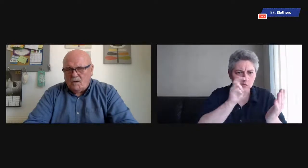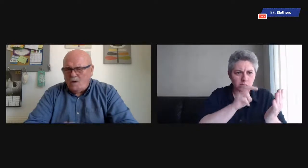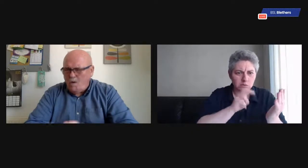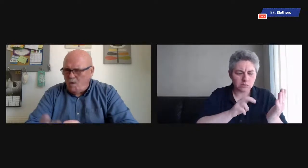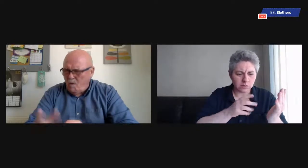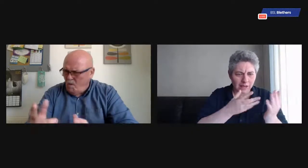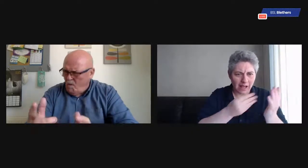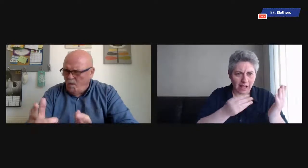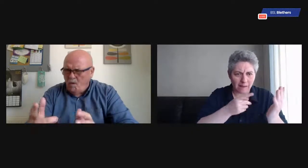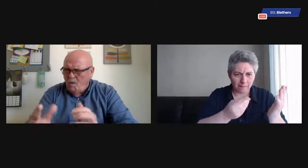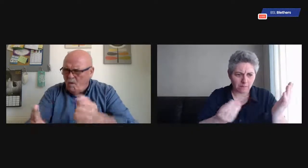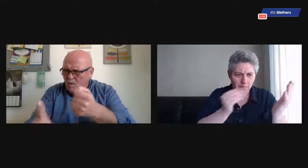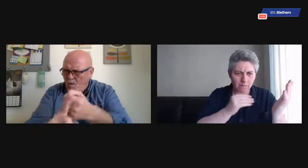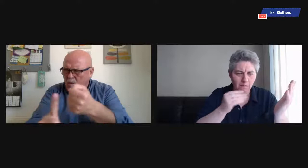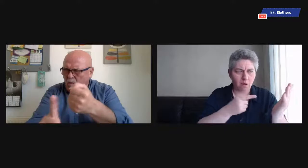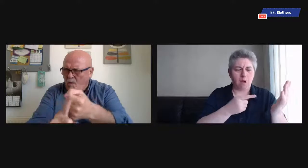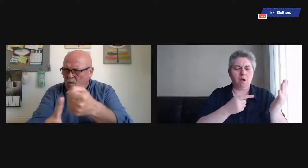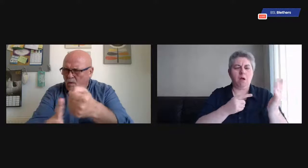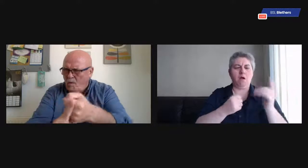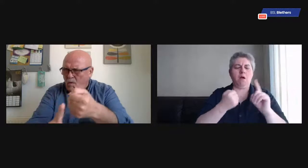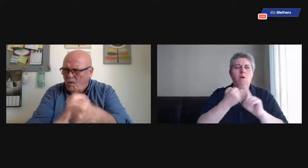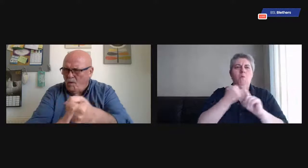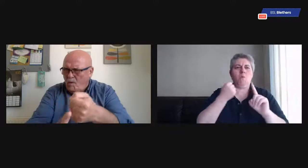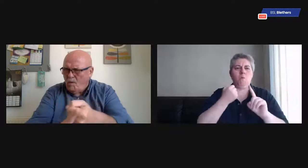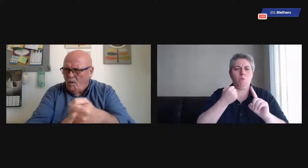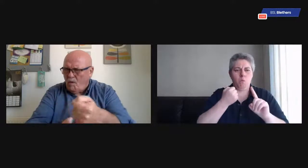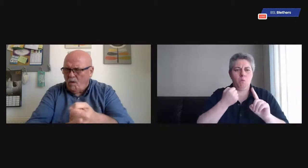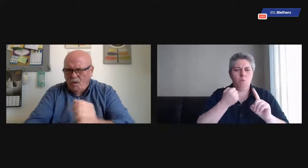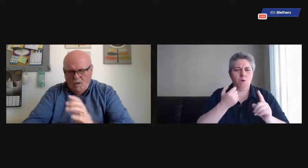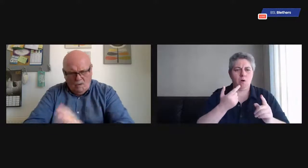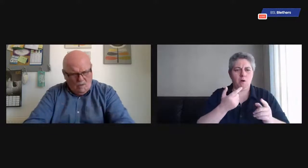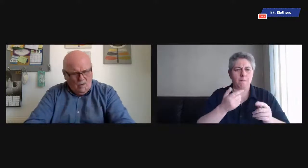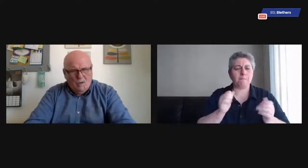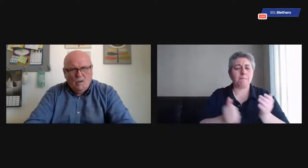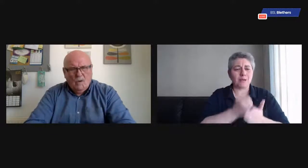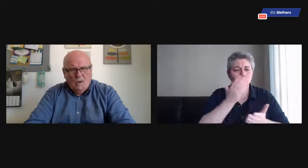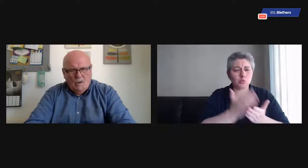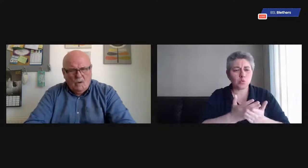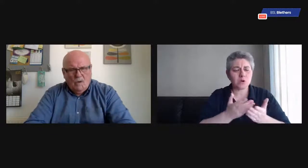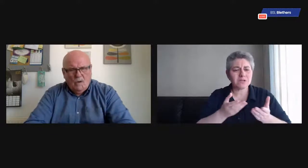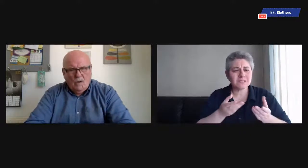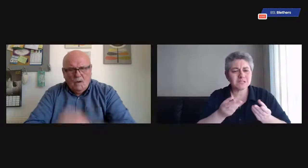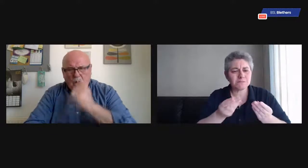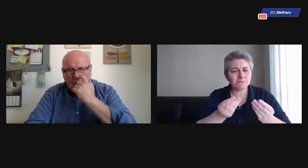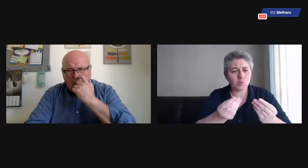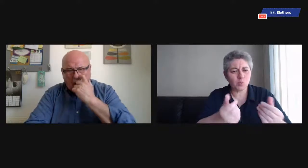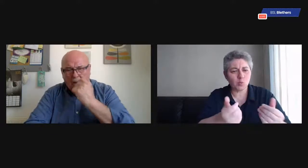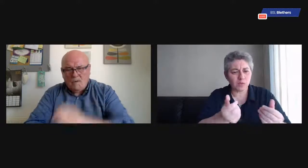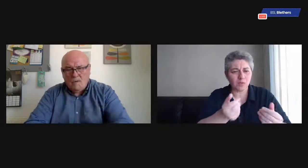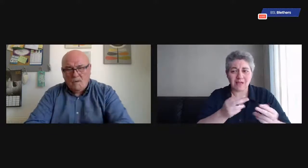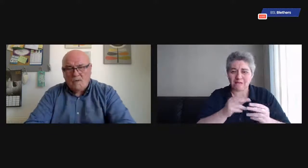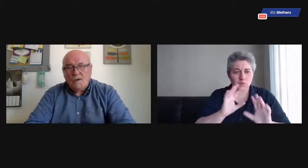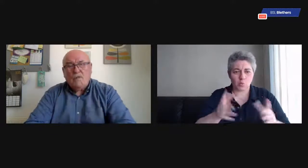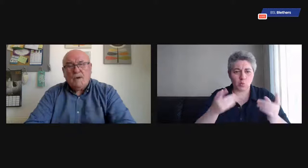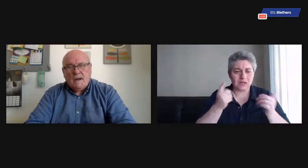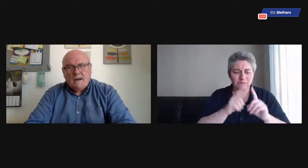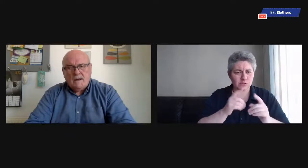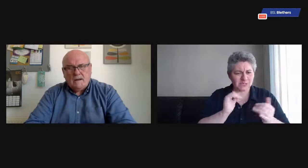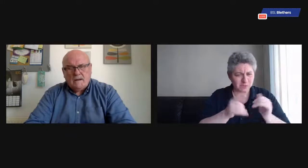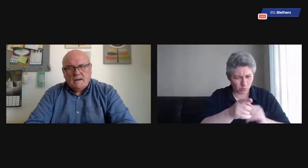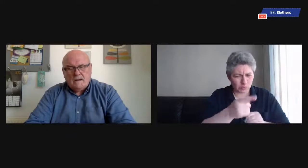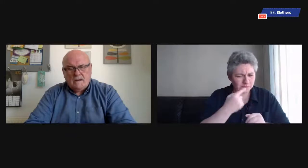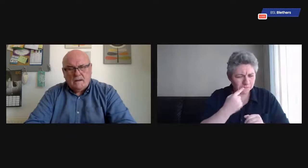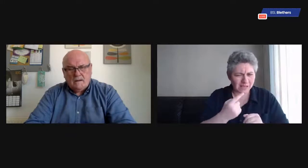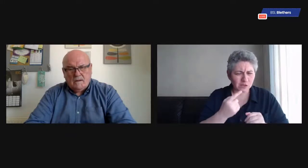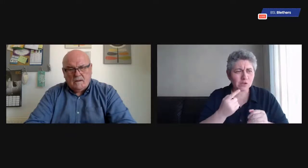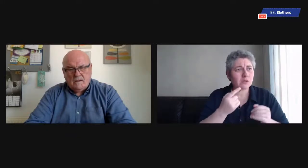in itself will be able to help our system in Scotland. And then maybe if you could identify the gaps that's in place in Scotland